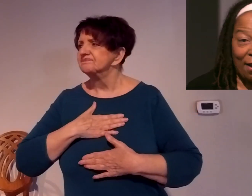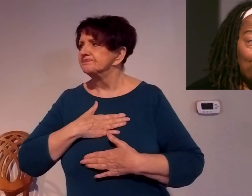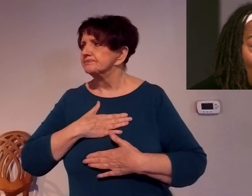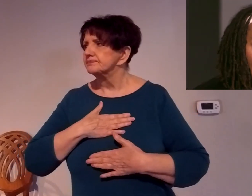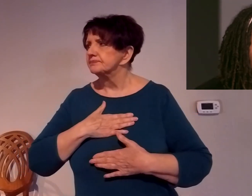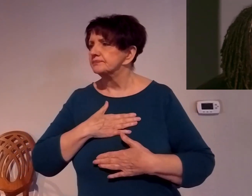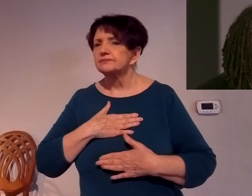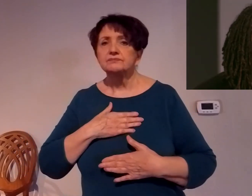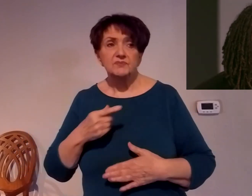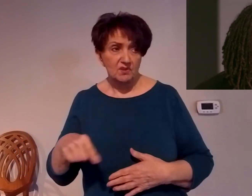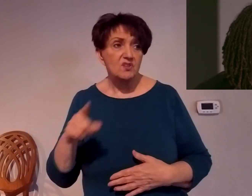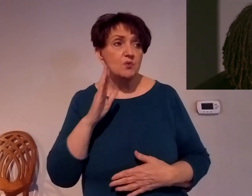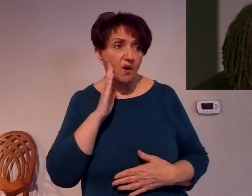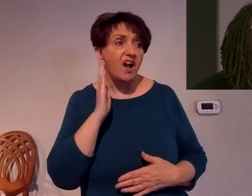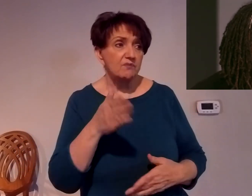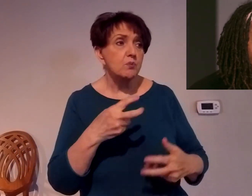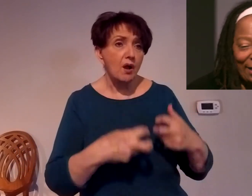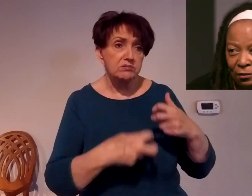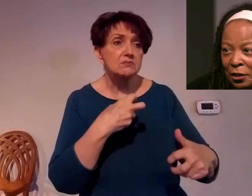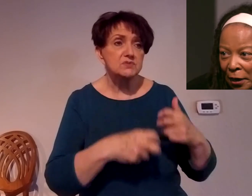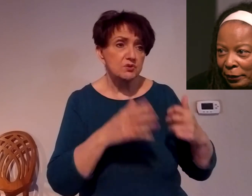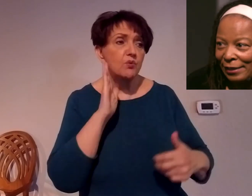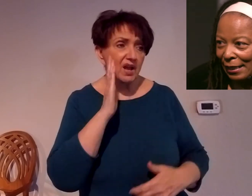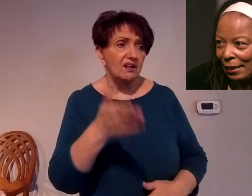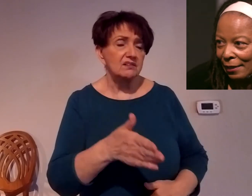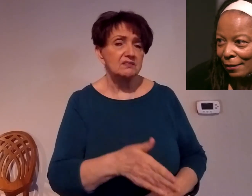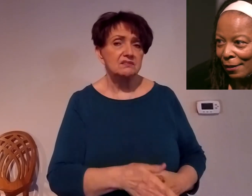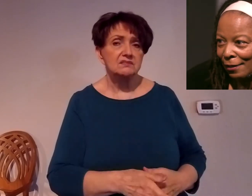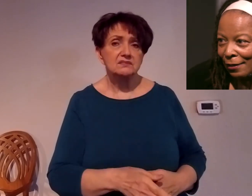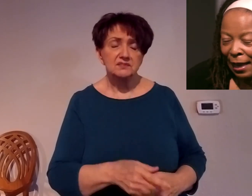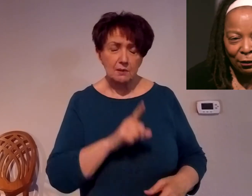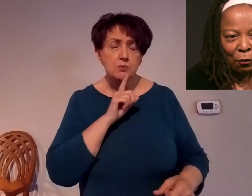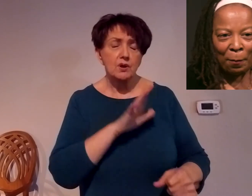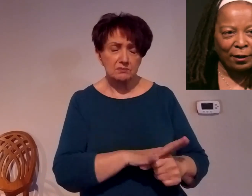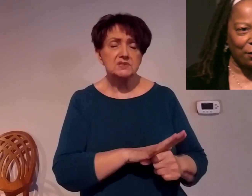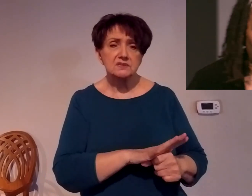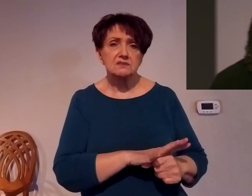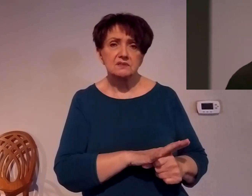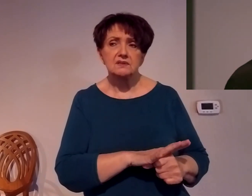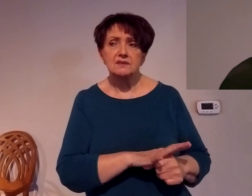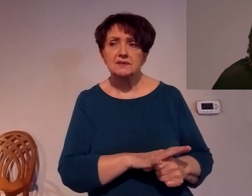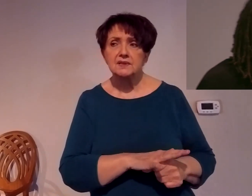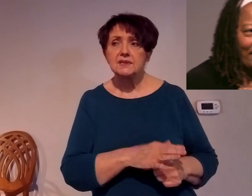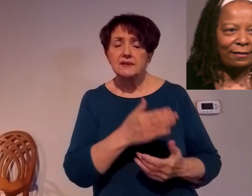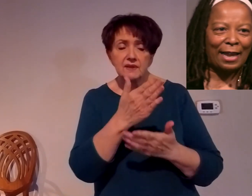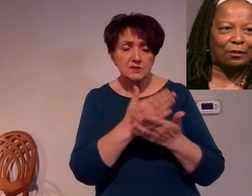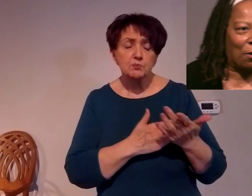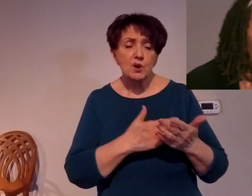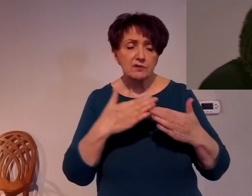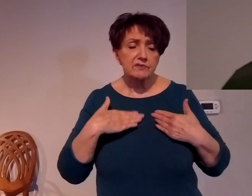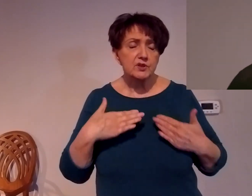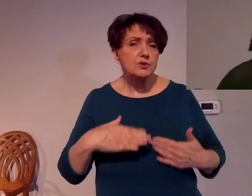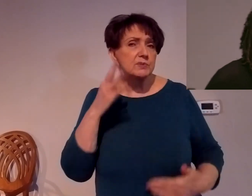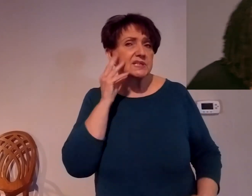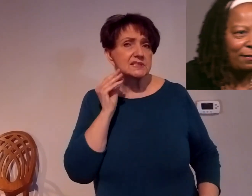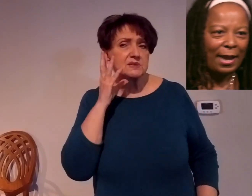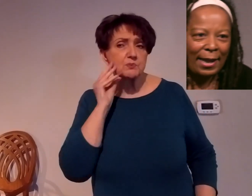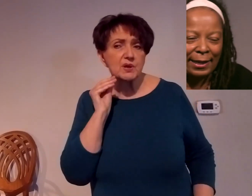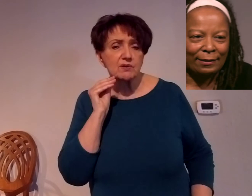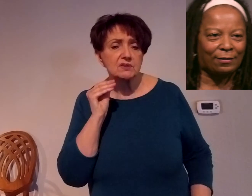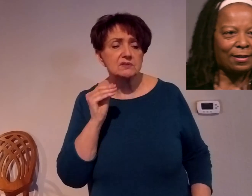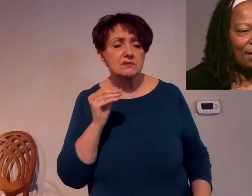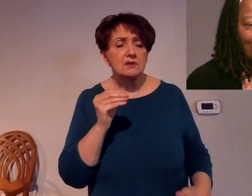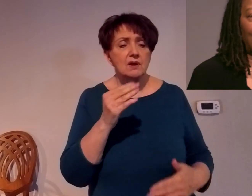You're going to have problems. That is guaranteed. That is a part of the human experience. That is a part of the